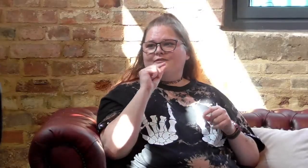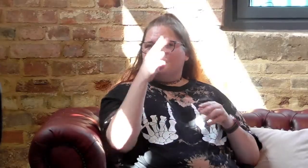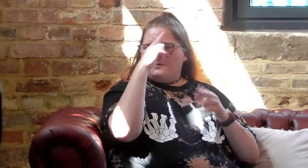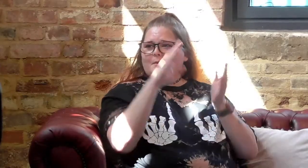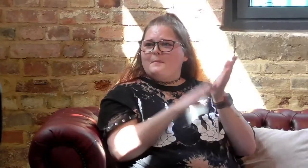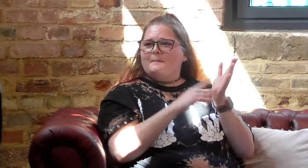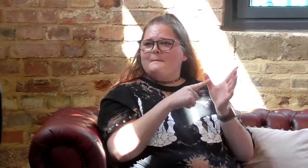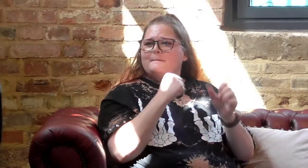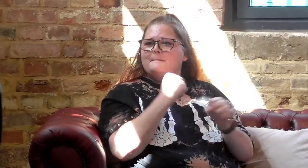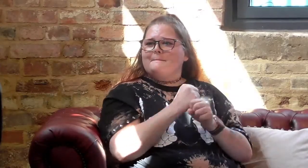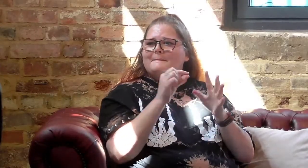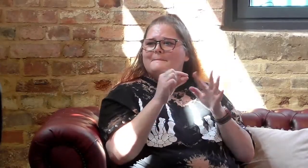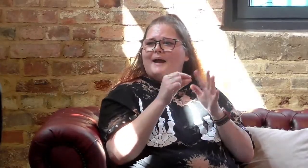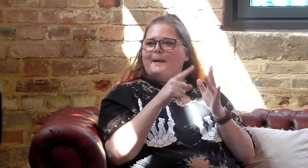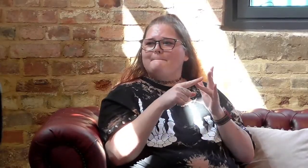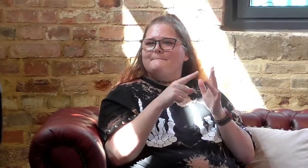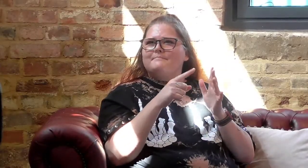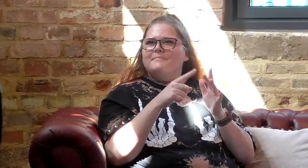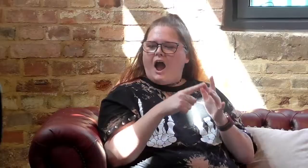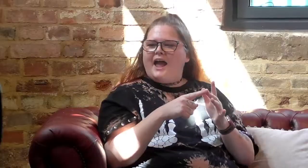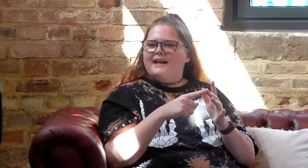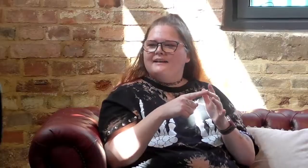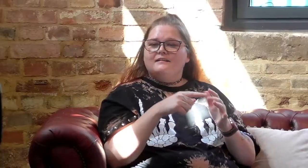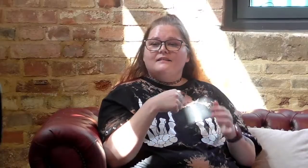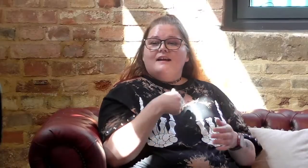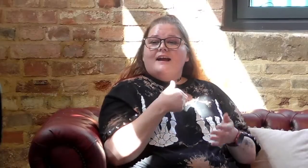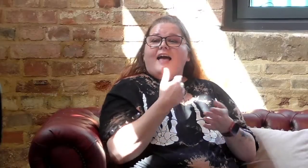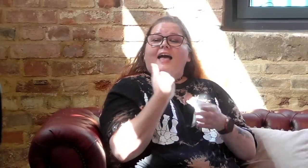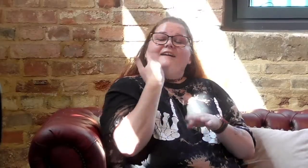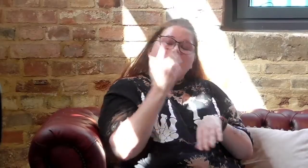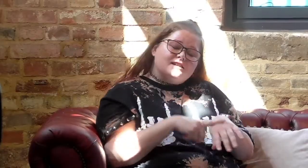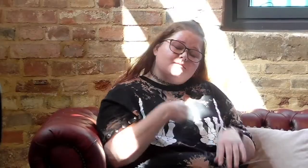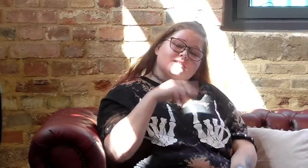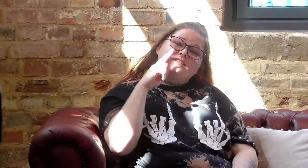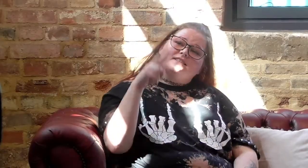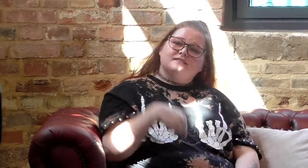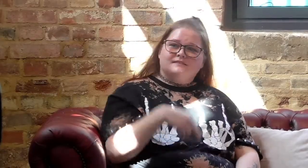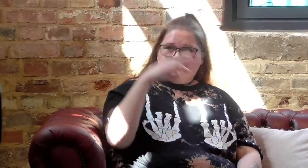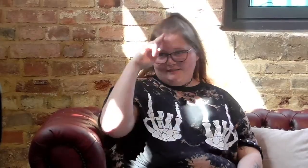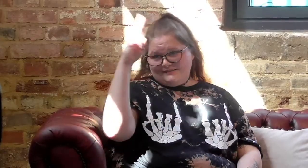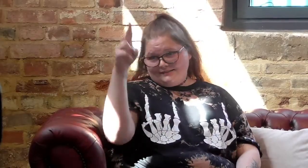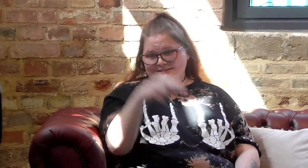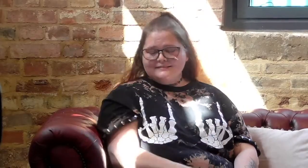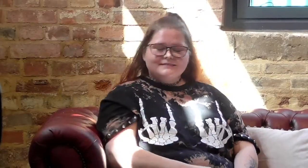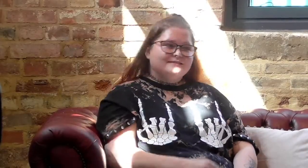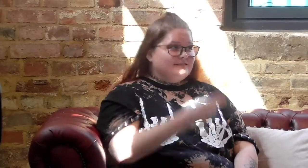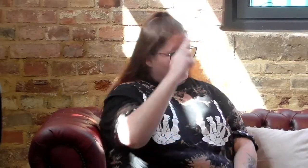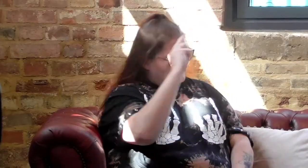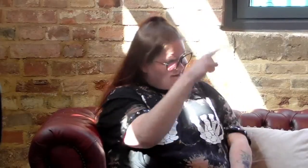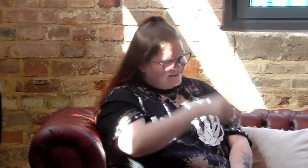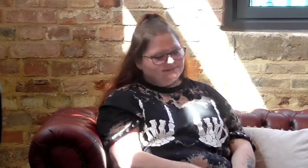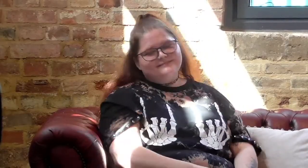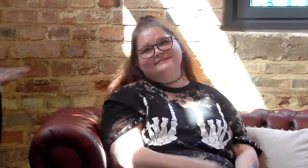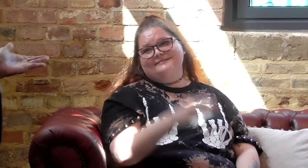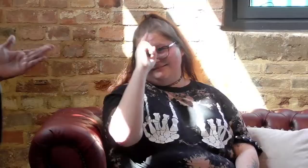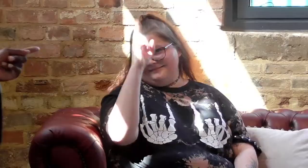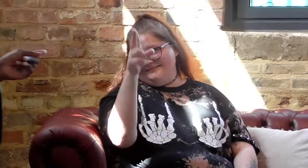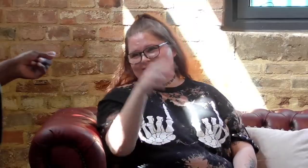For me, I've always noticed birds, like magpies. Every time I see one, I salute. I'm like, hello, Mr.